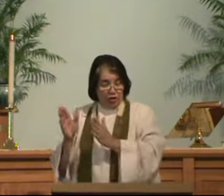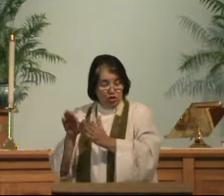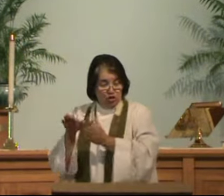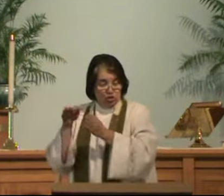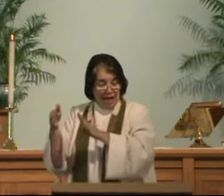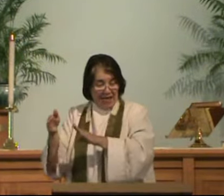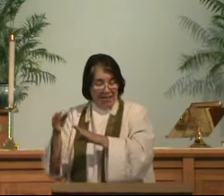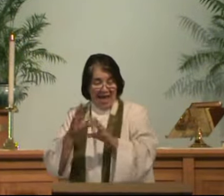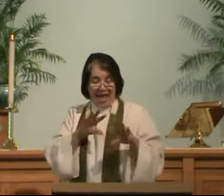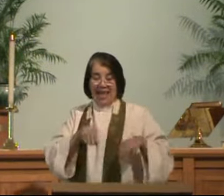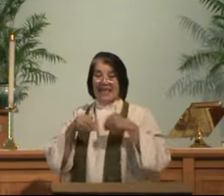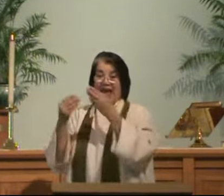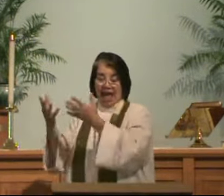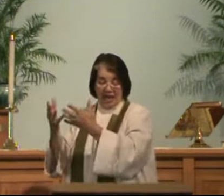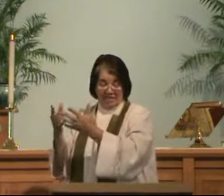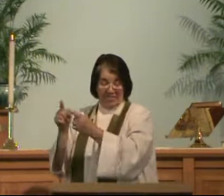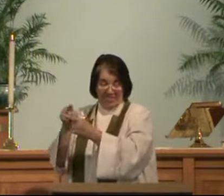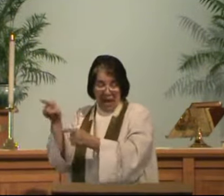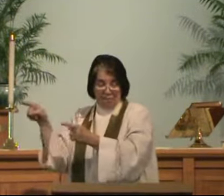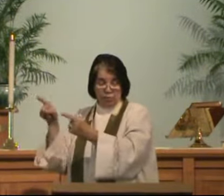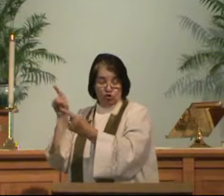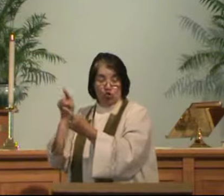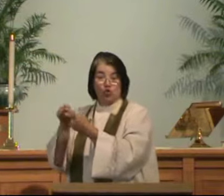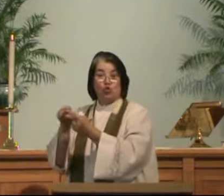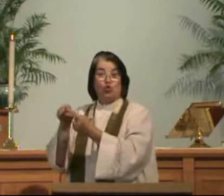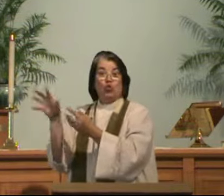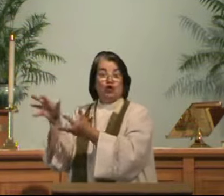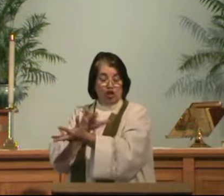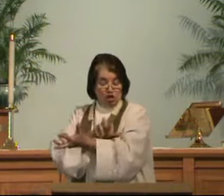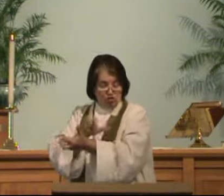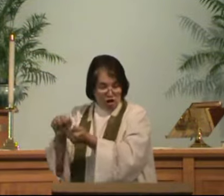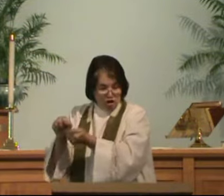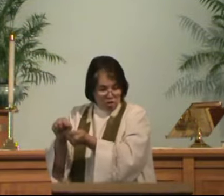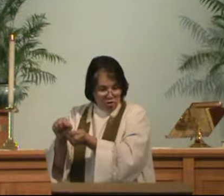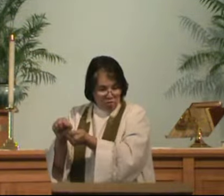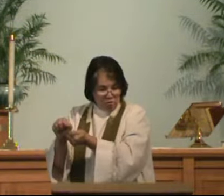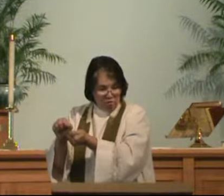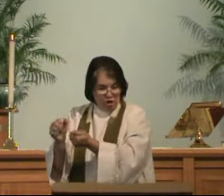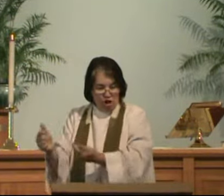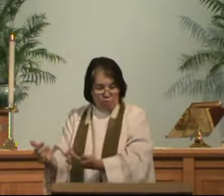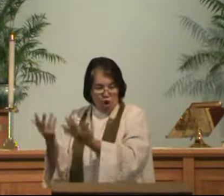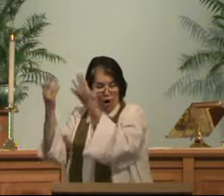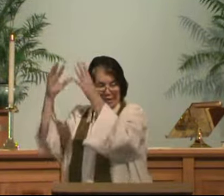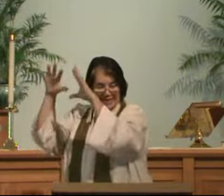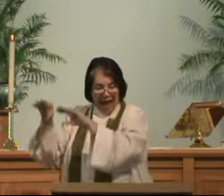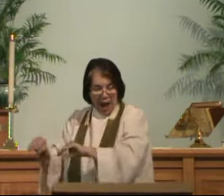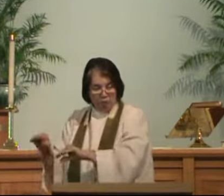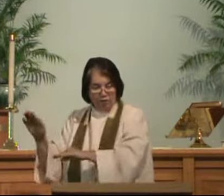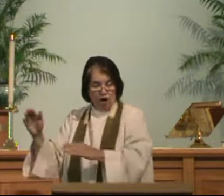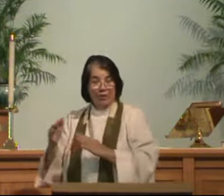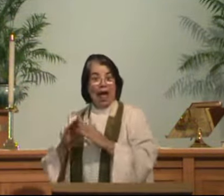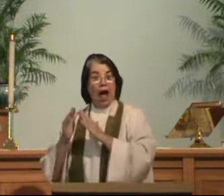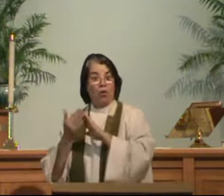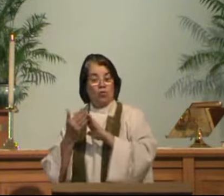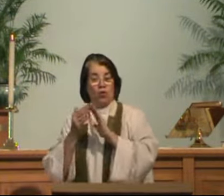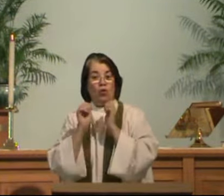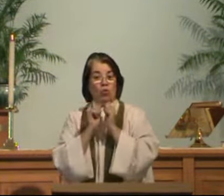servants to death, he gave them to destruction, burning down their town